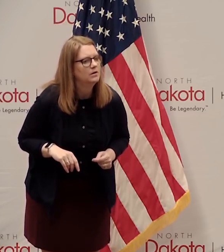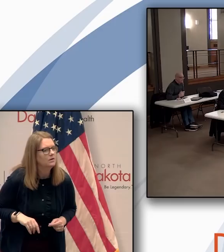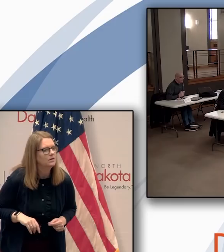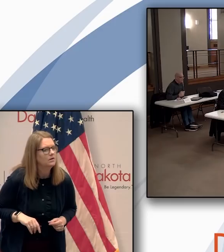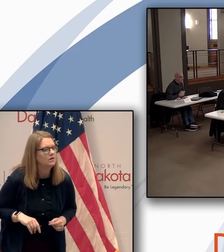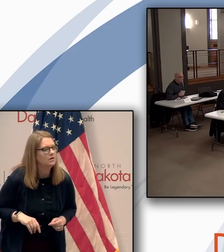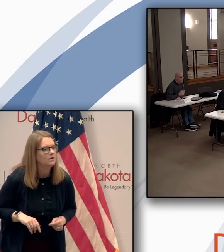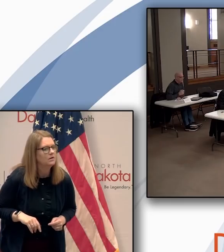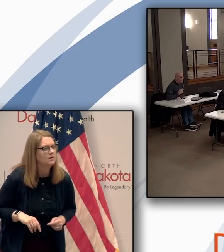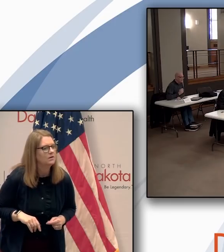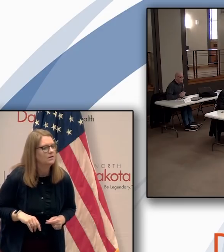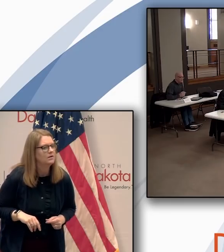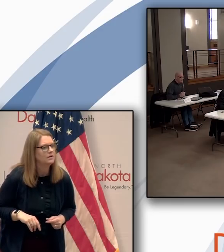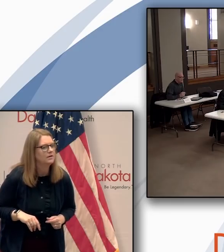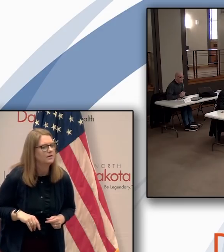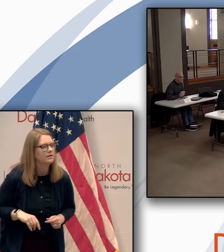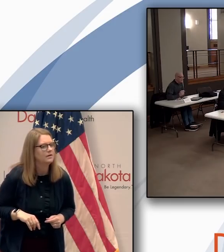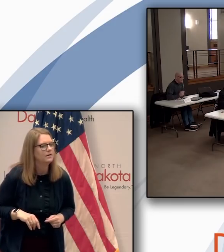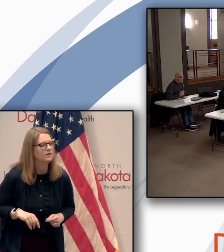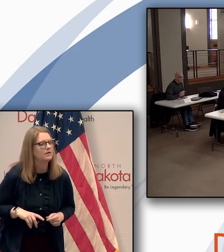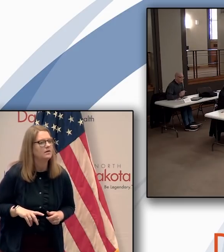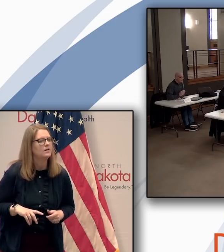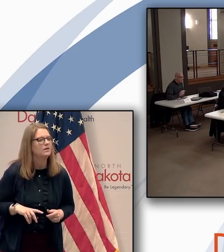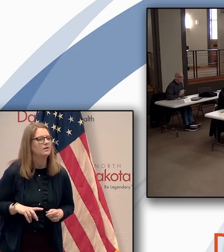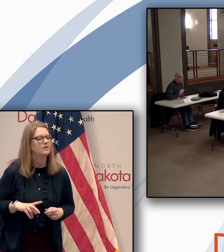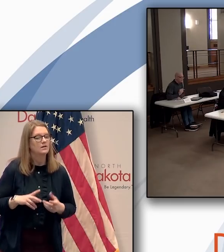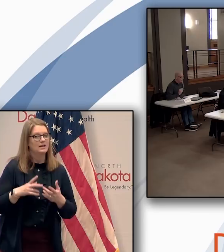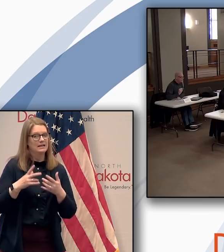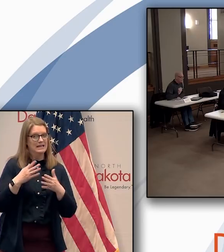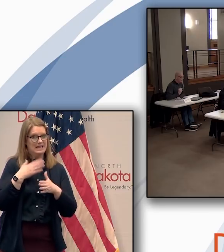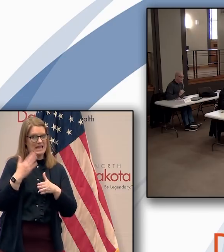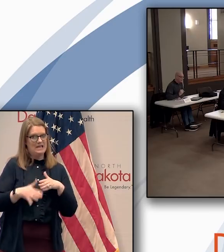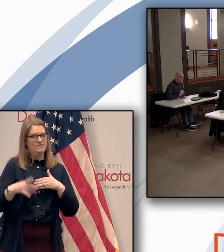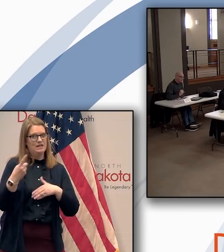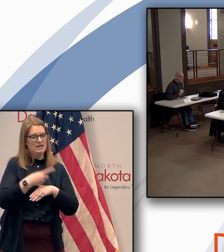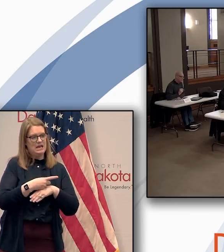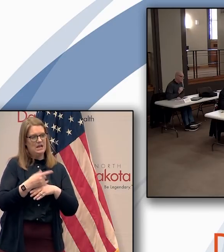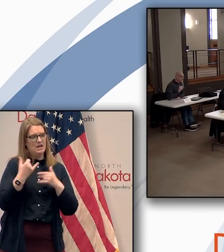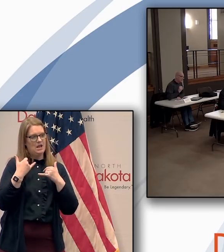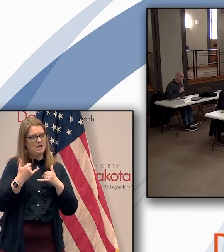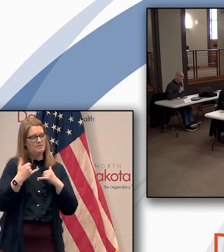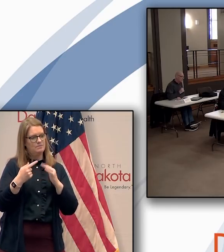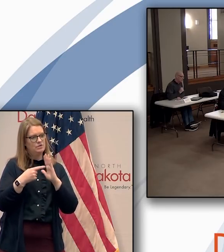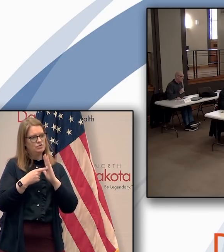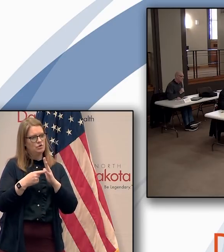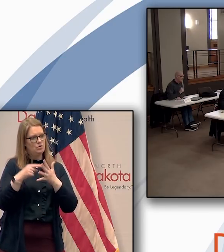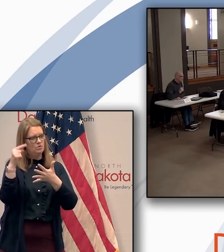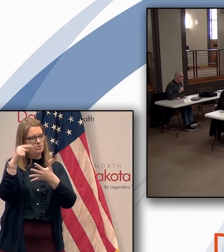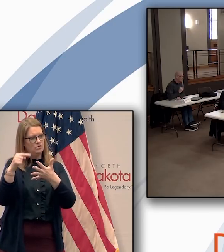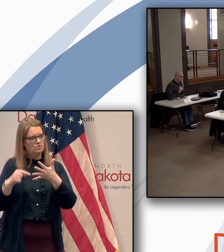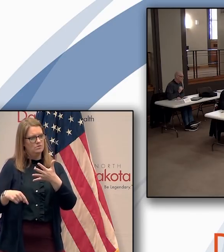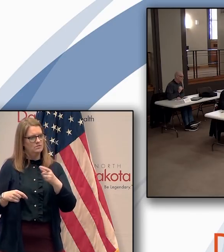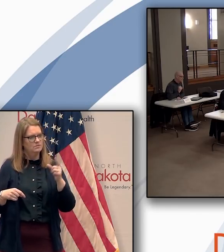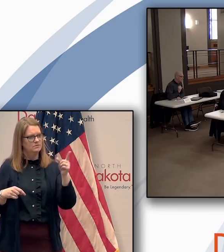be updated at the end of each day to show where the person was? Mine was